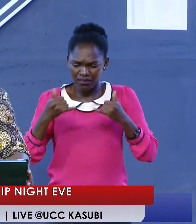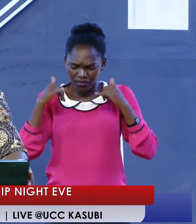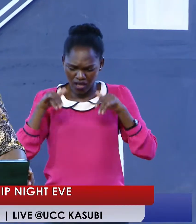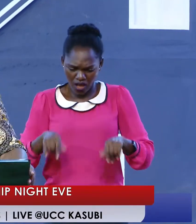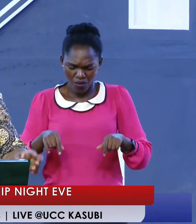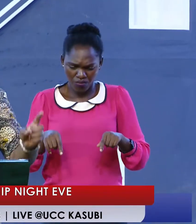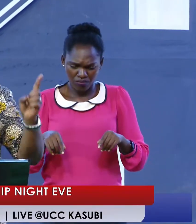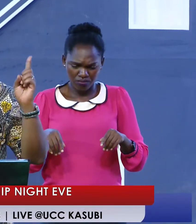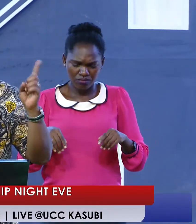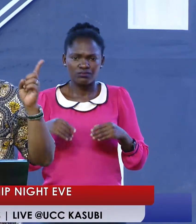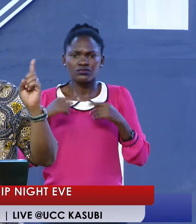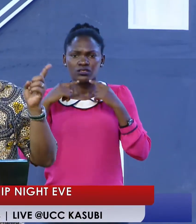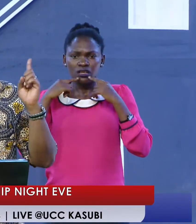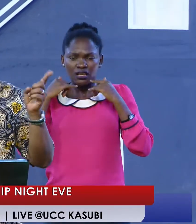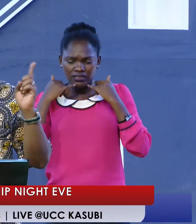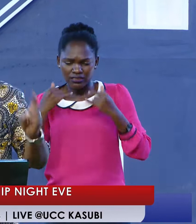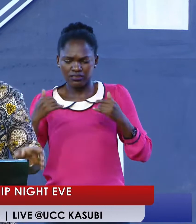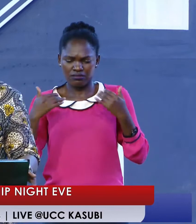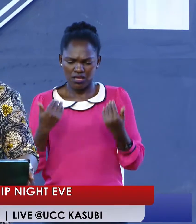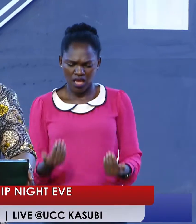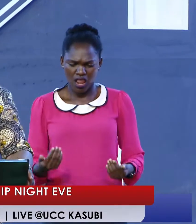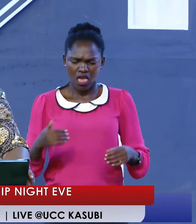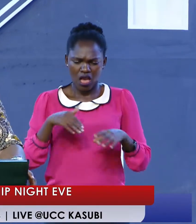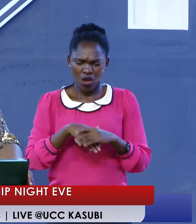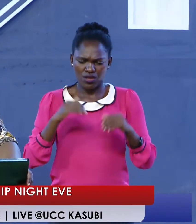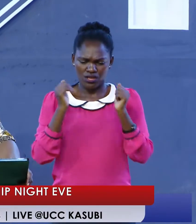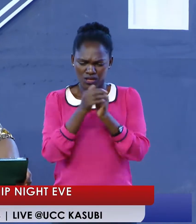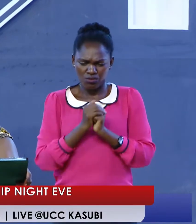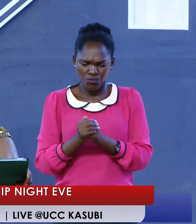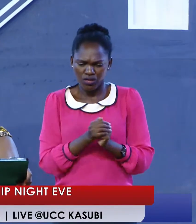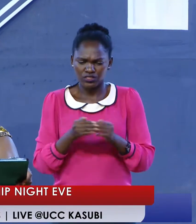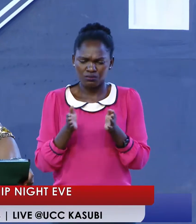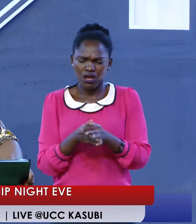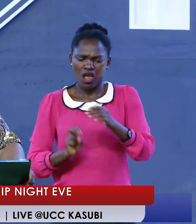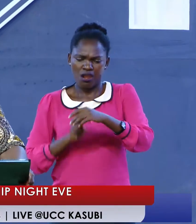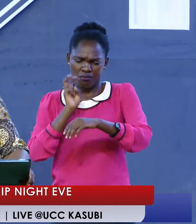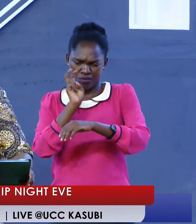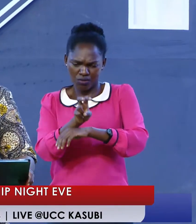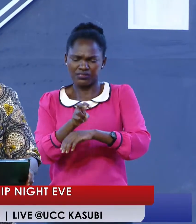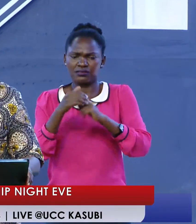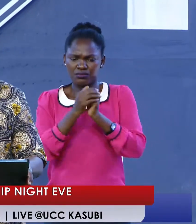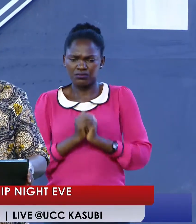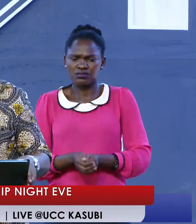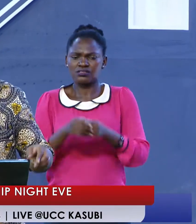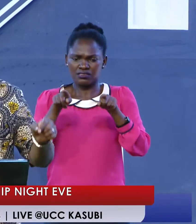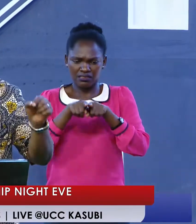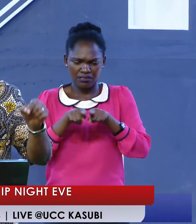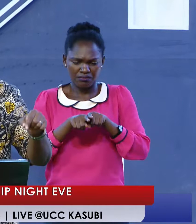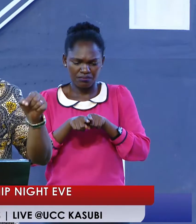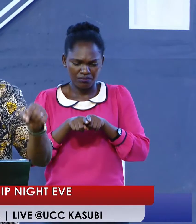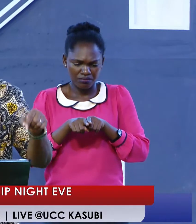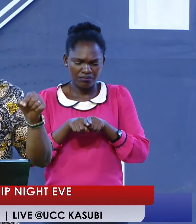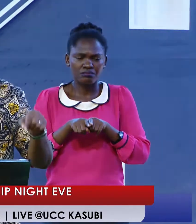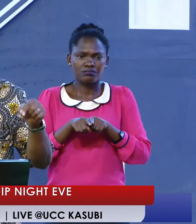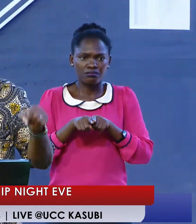unto God. Nangirira kubanga mukusinza tekwawukana na bunnabbi. I declare because worship is. Praise is not different